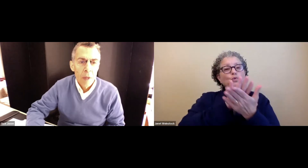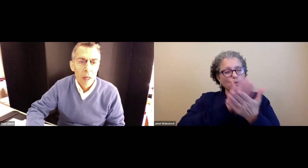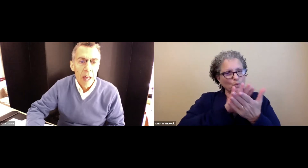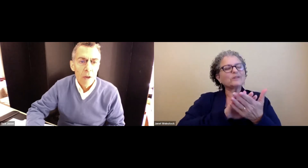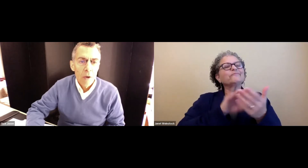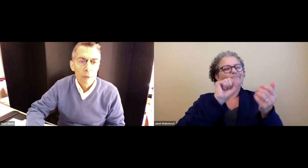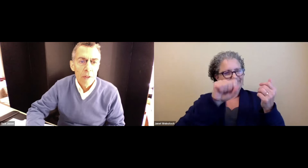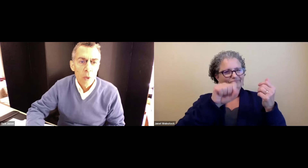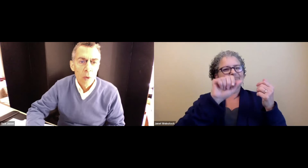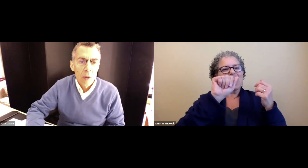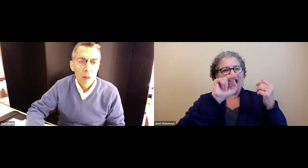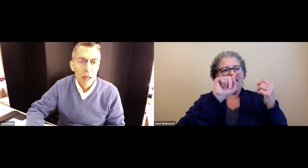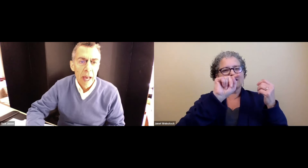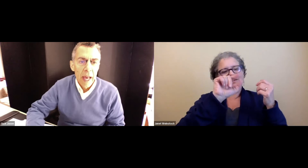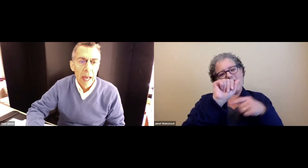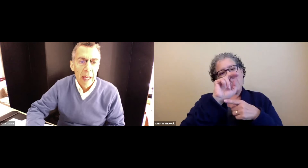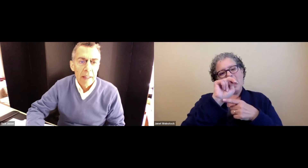And they grew up in the school and